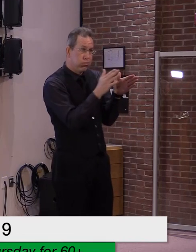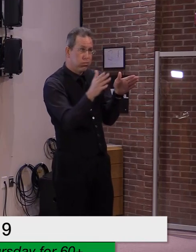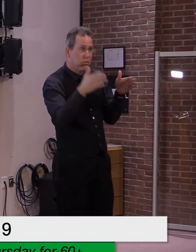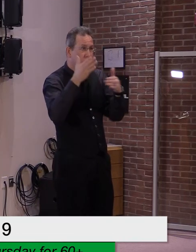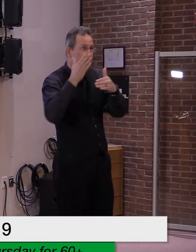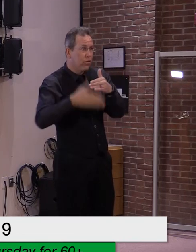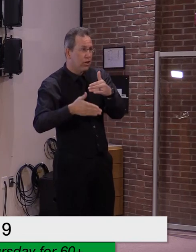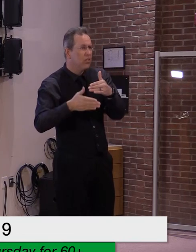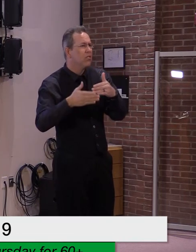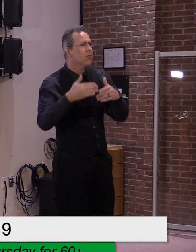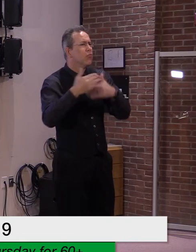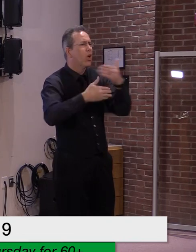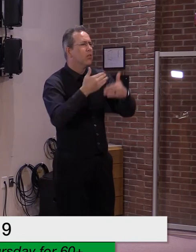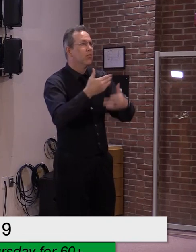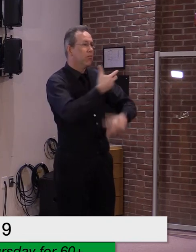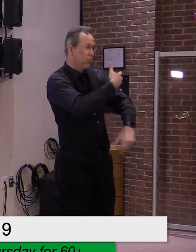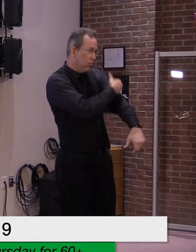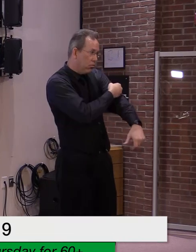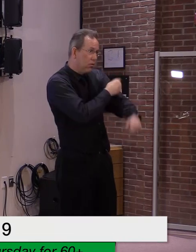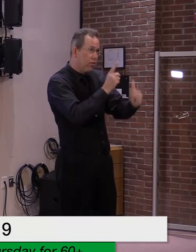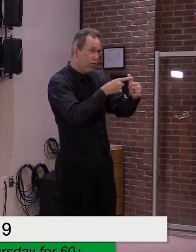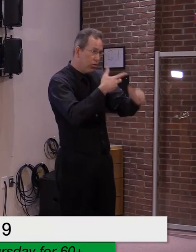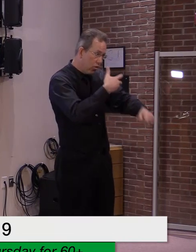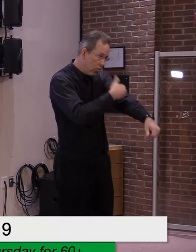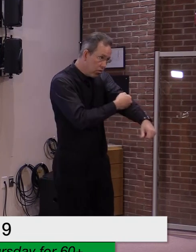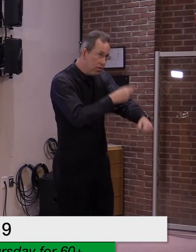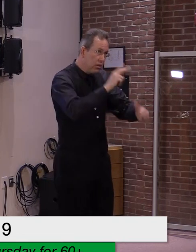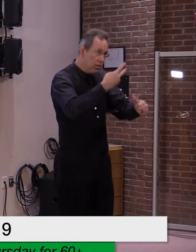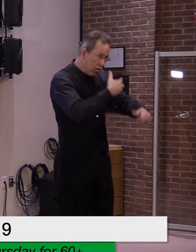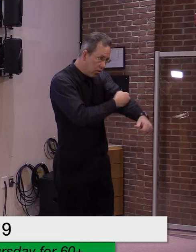and are considered fully vaccinated.